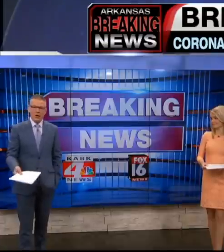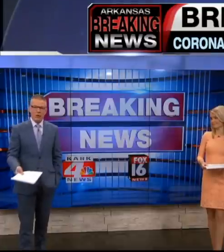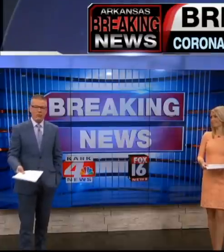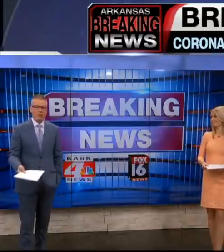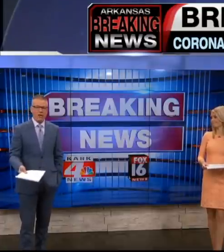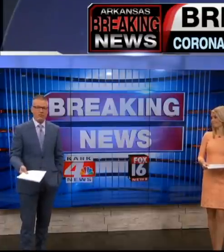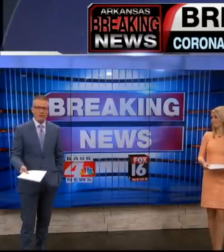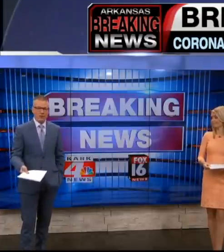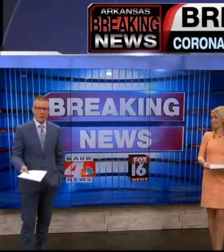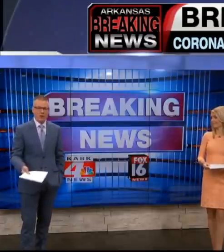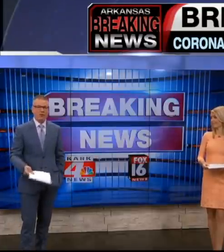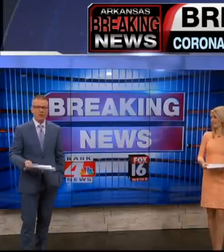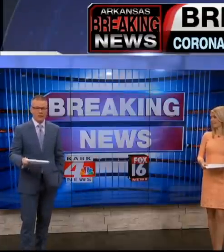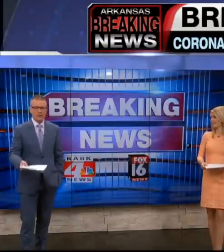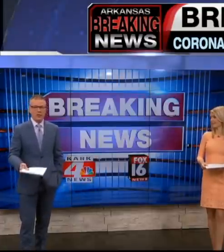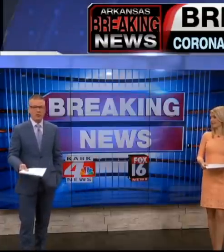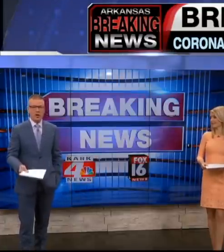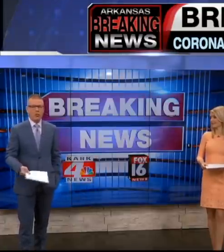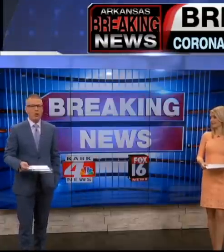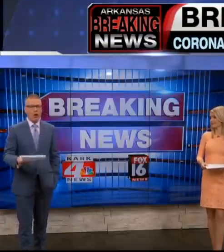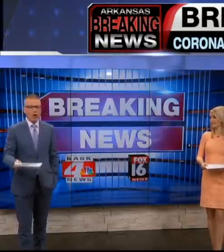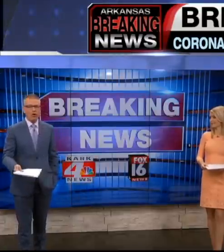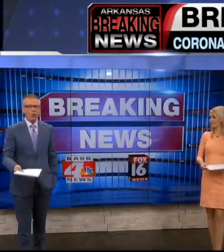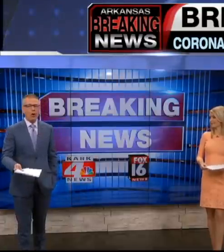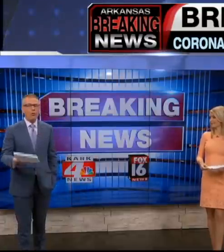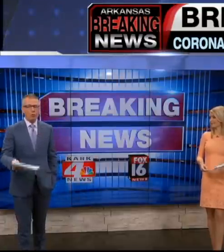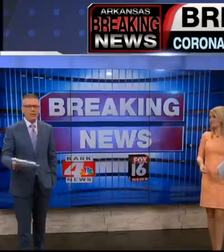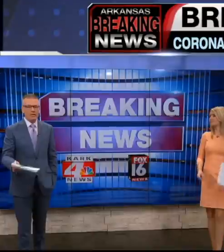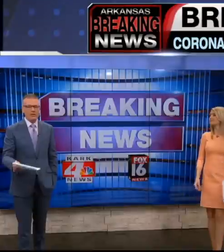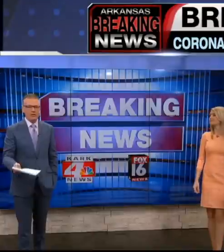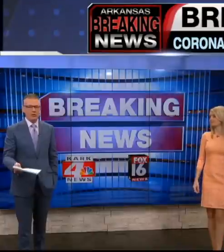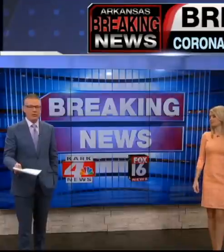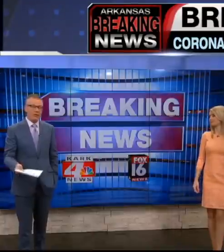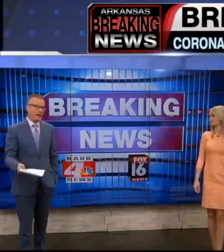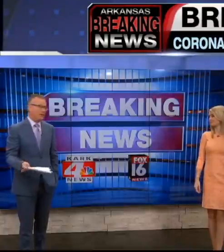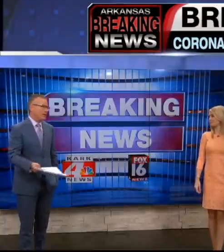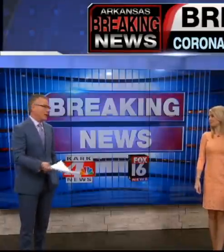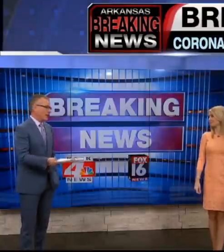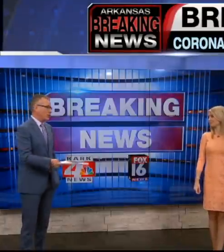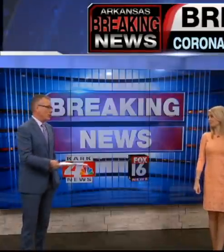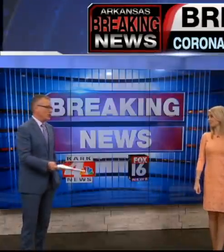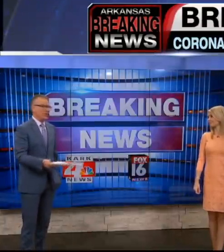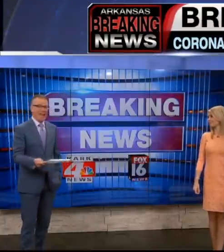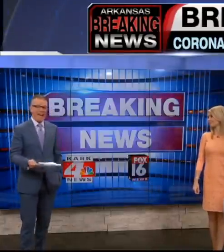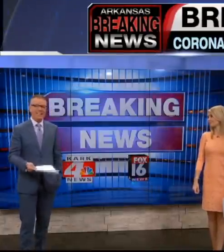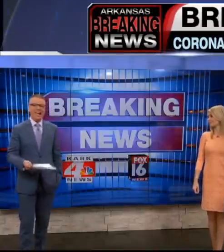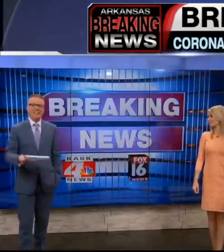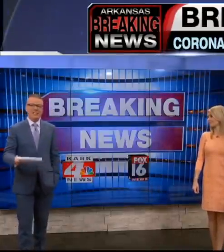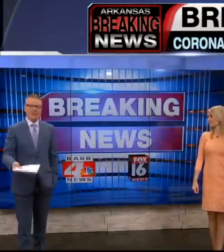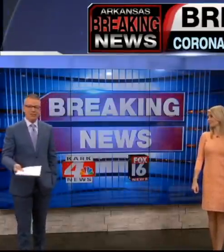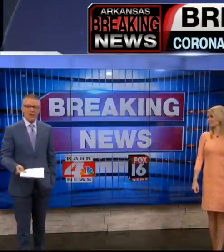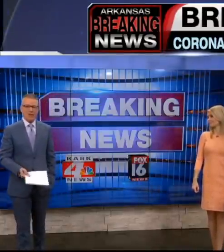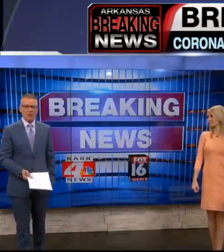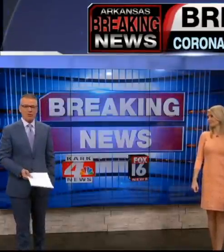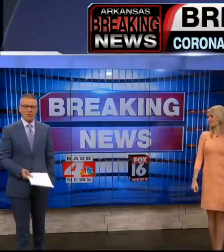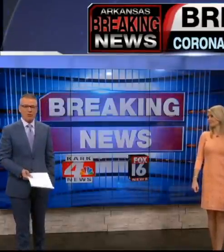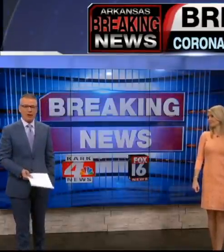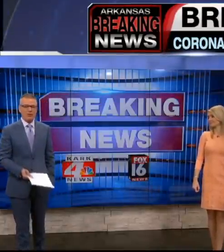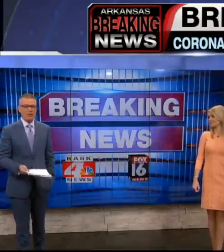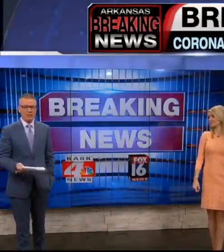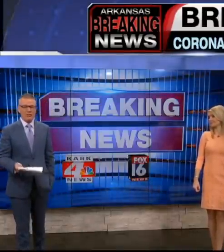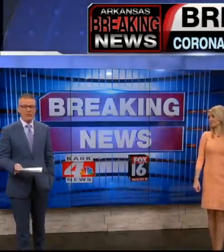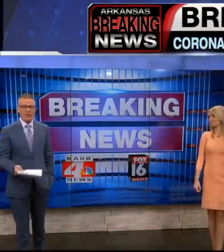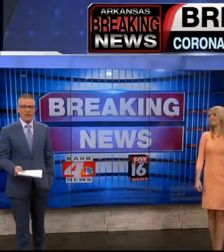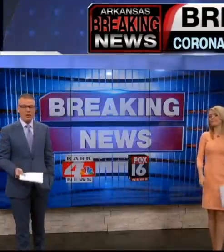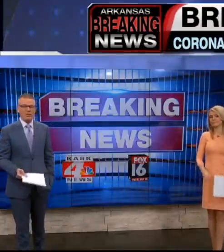stay at home if you're not feeling well. The list goes on. We all know what we need to do. In fact, everyone should act as if they have the